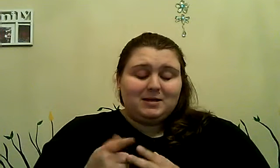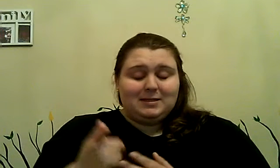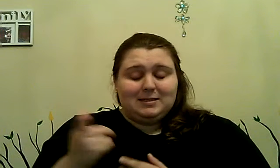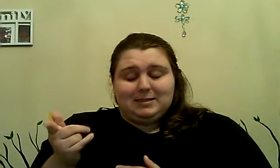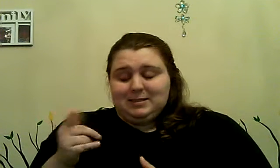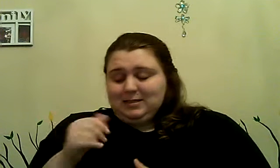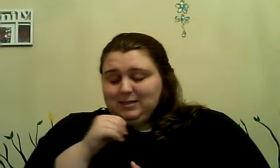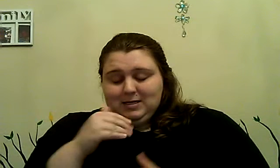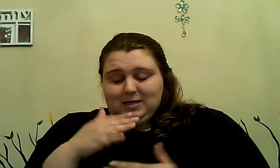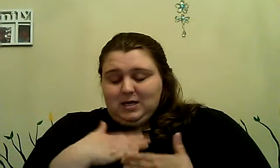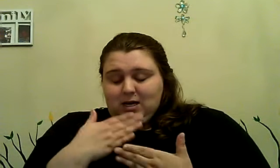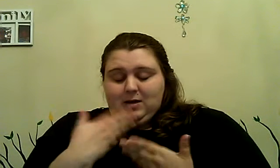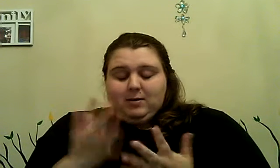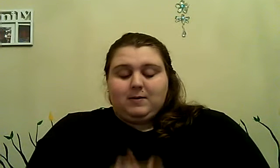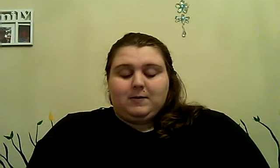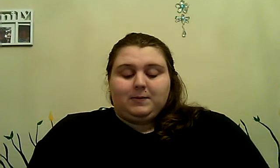the adversity or inclemency is."